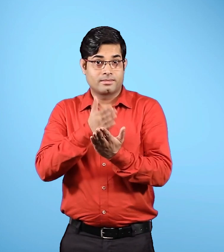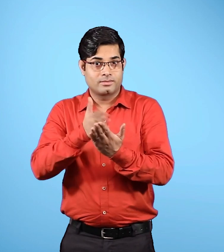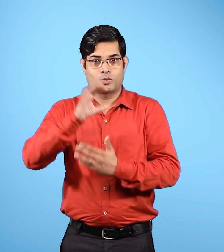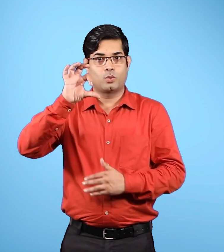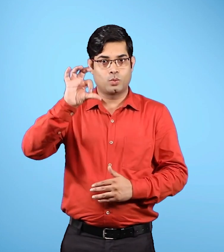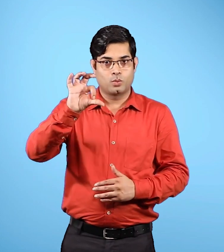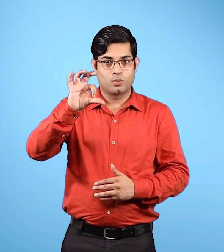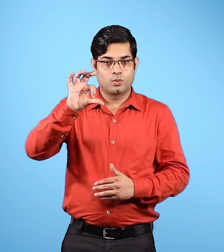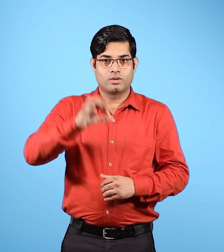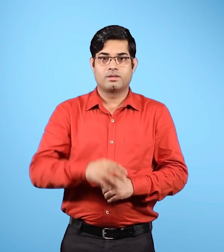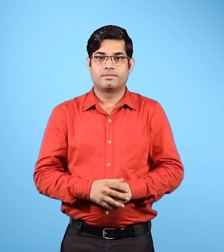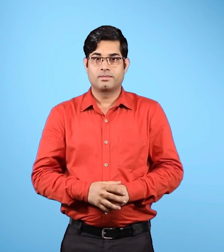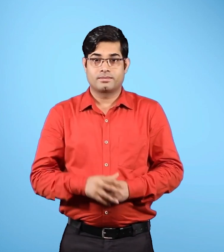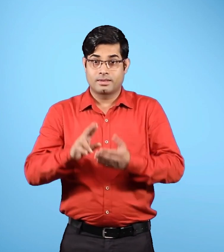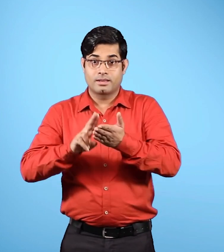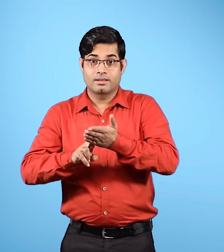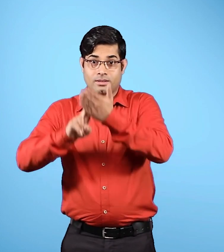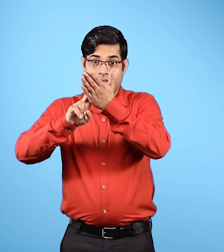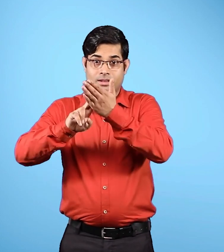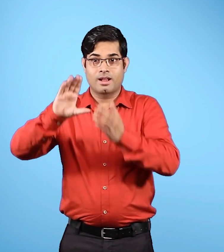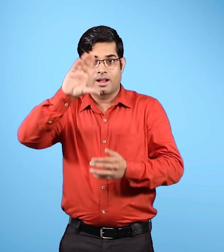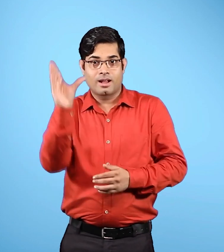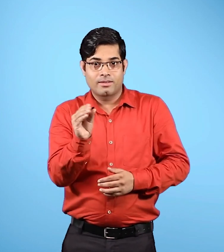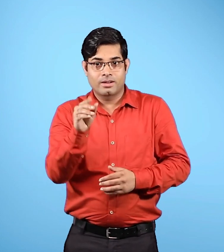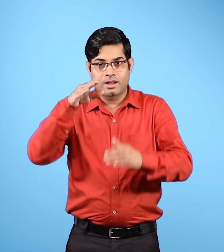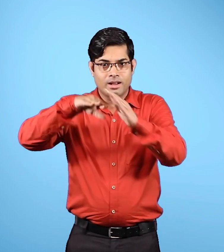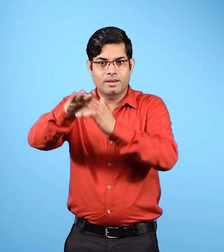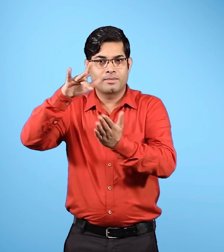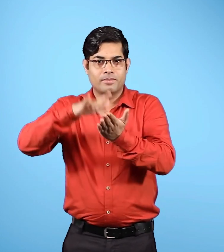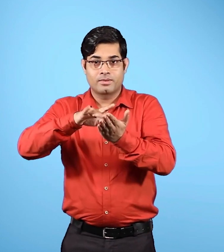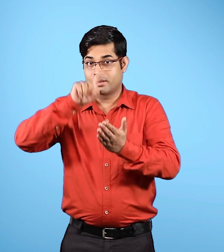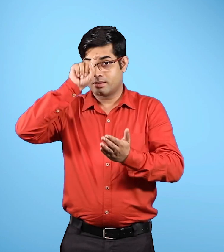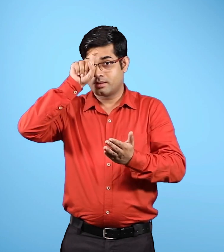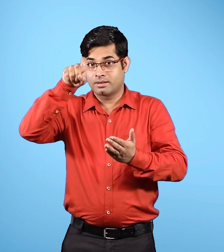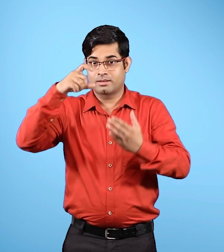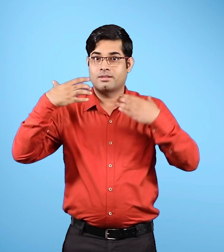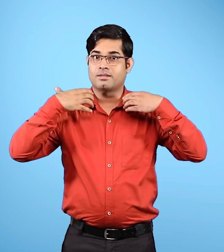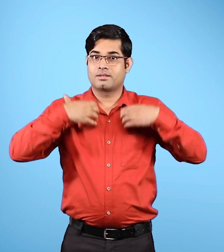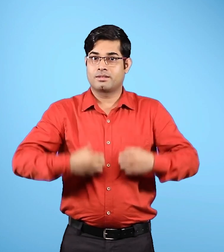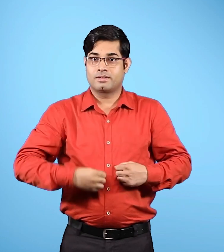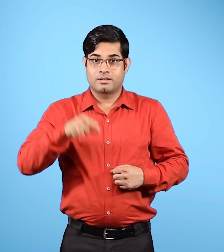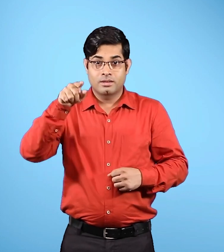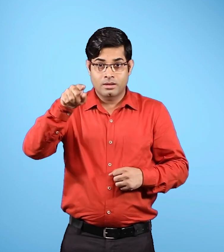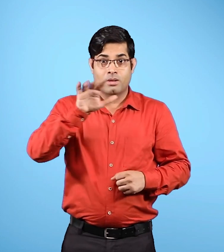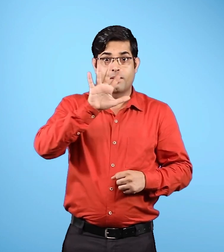Page number 9. One of the most famous stories of decipherment comes from Egypt,